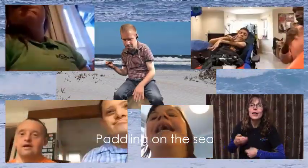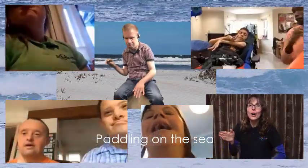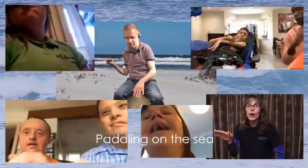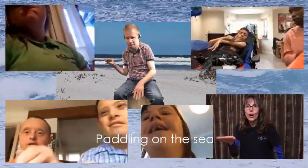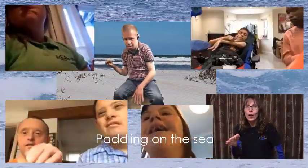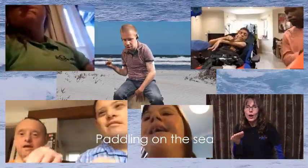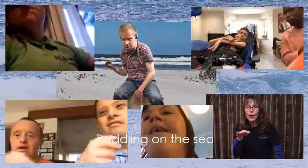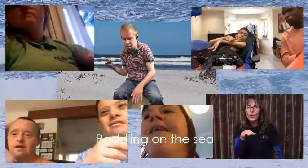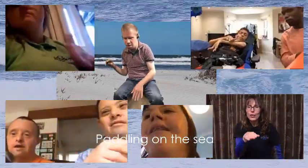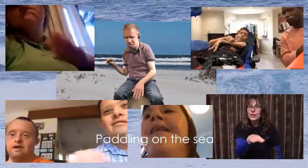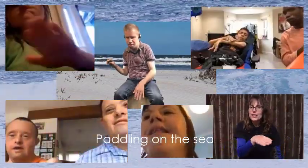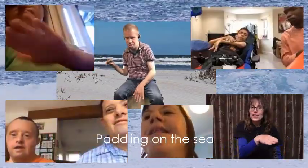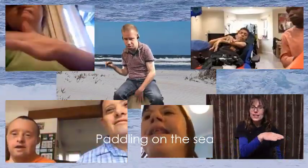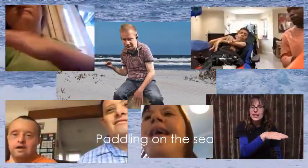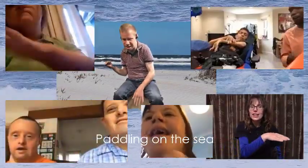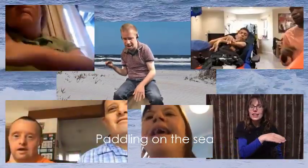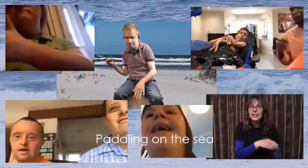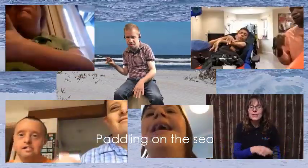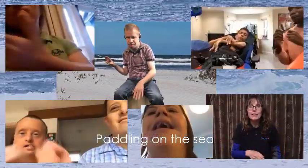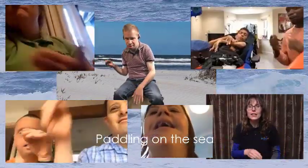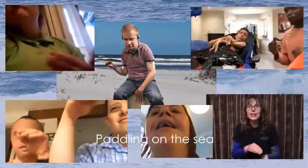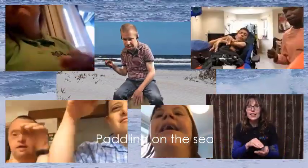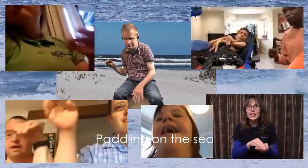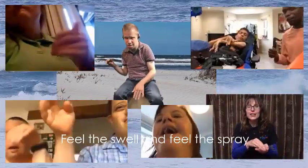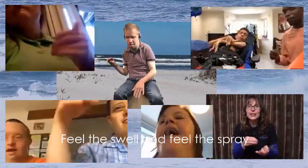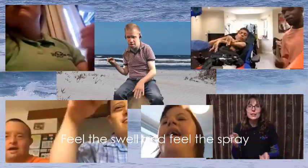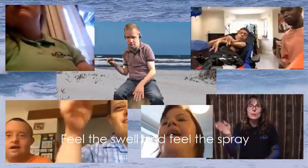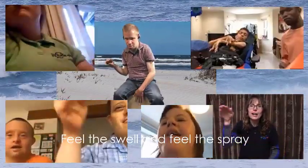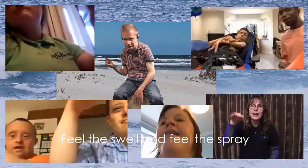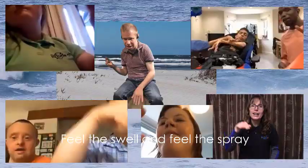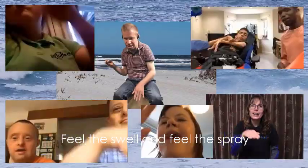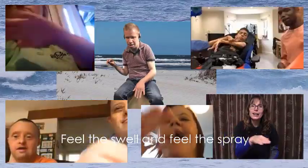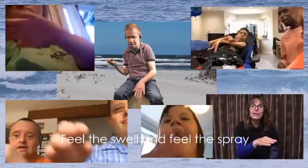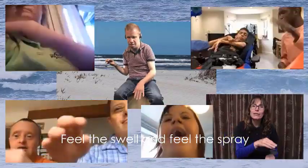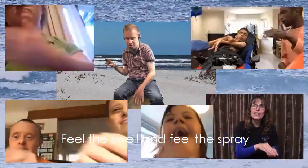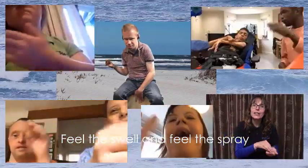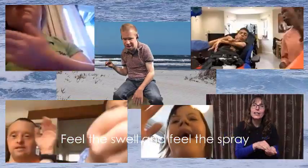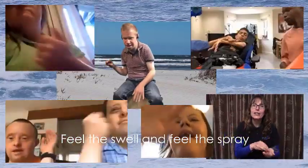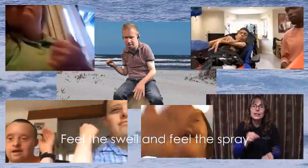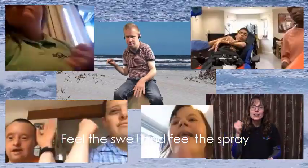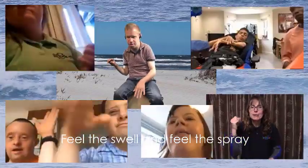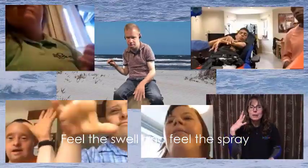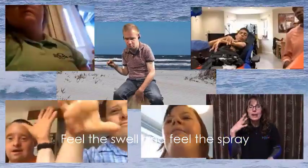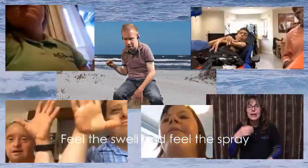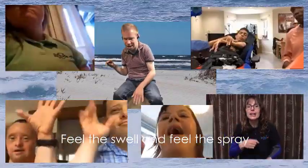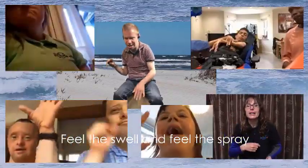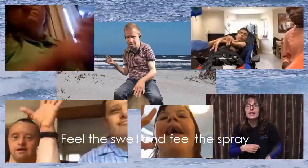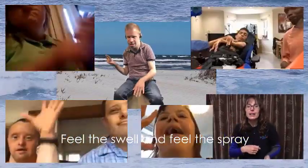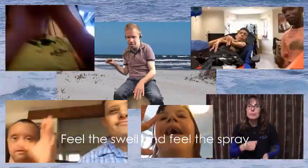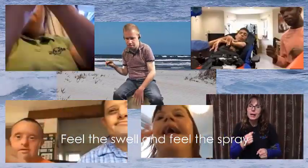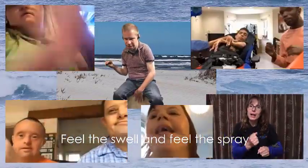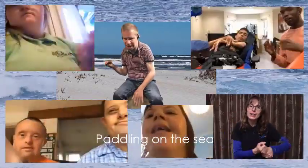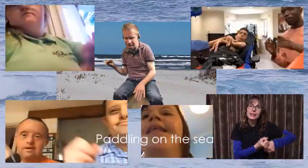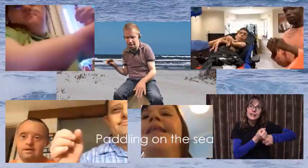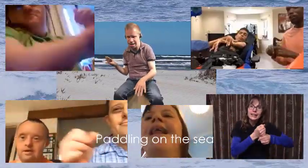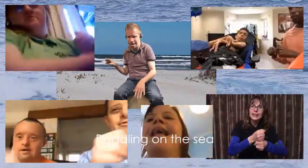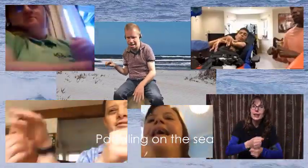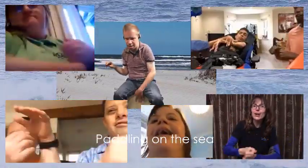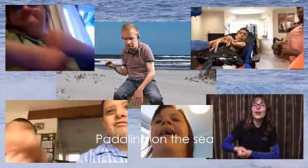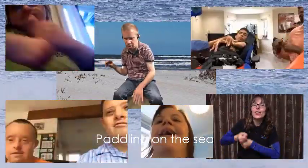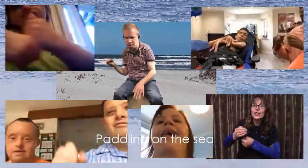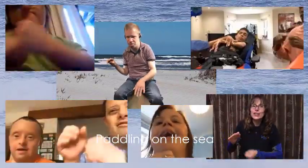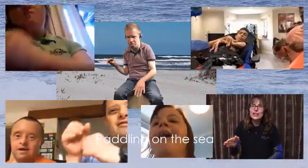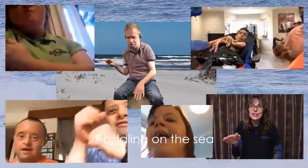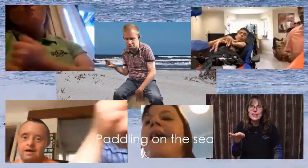paddling on the sea. Feel the swell and feel the spray,